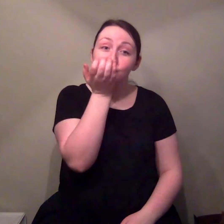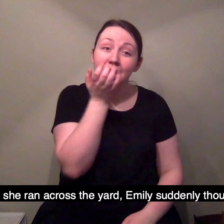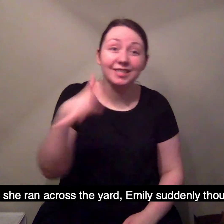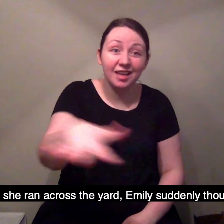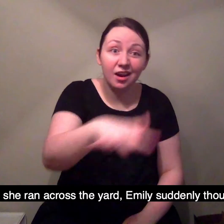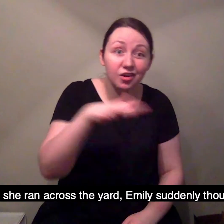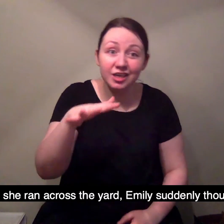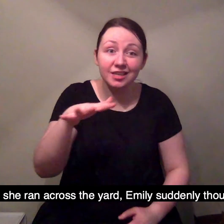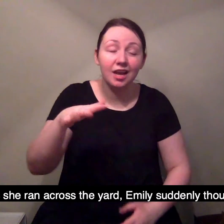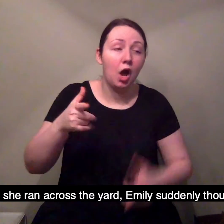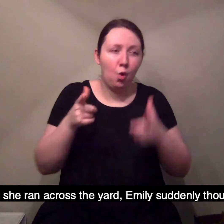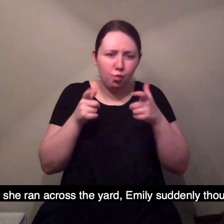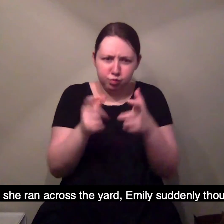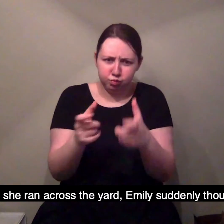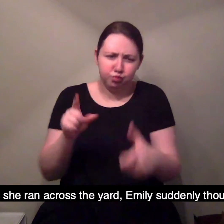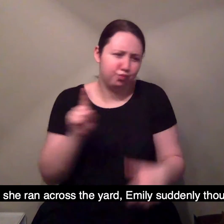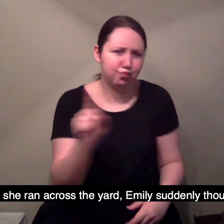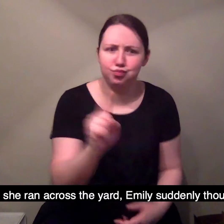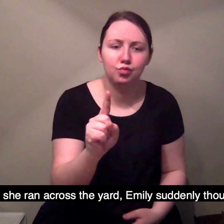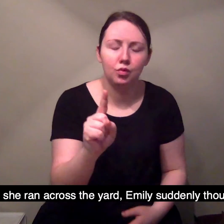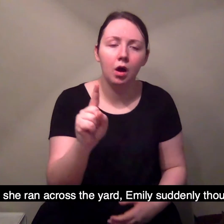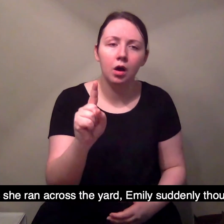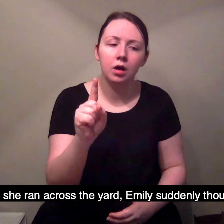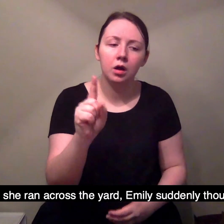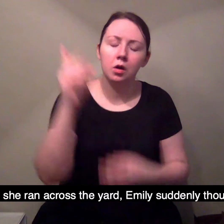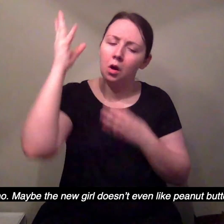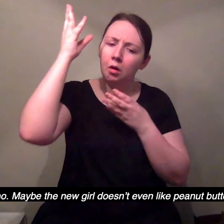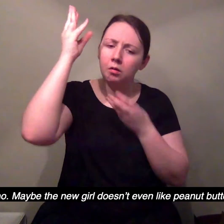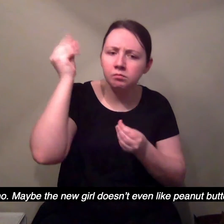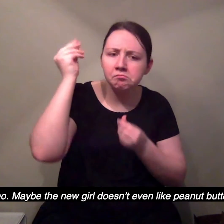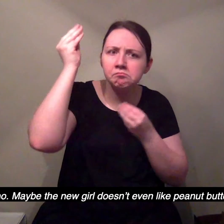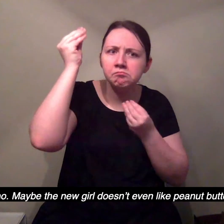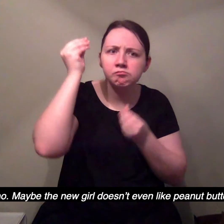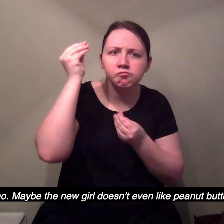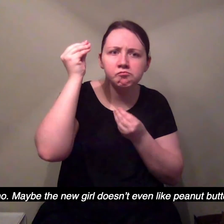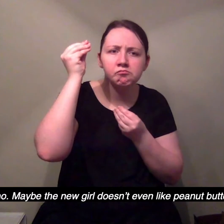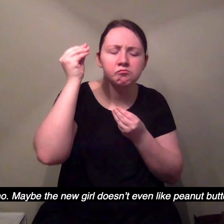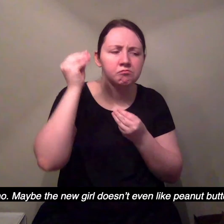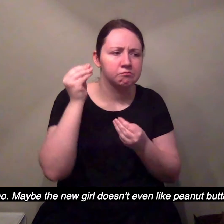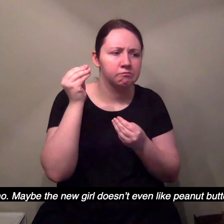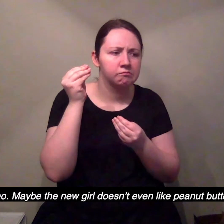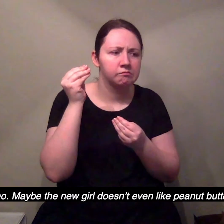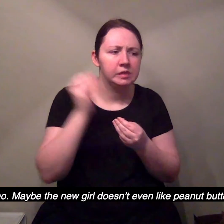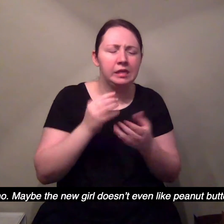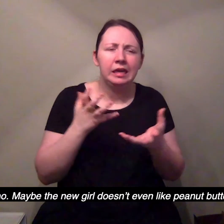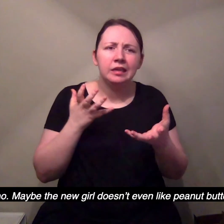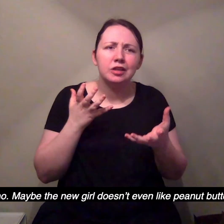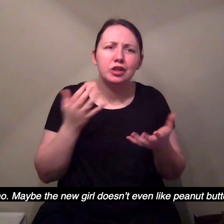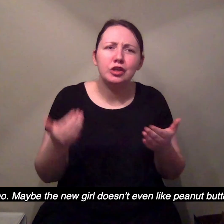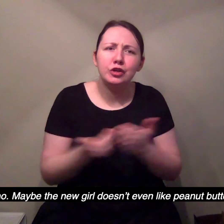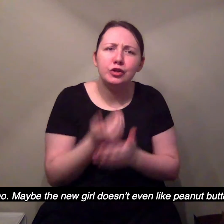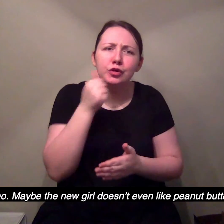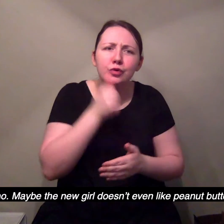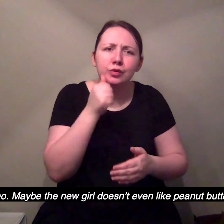As she ran across the yard, Emily suddenly thought, "Oh no, maybe the new girl doesn't like peanut butter